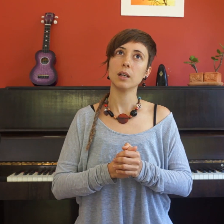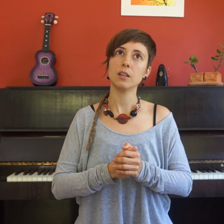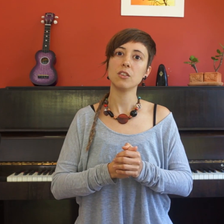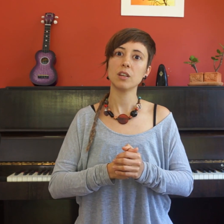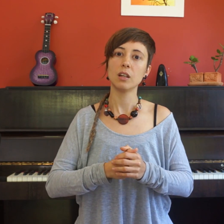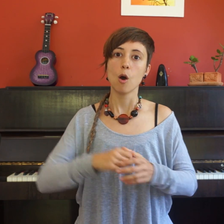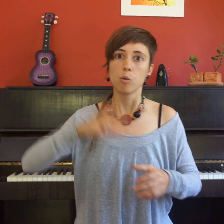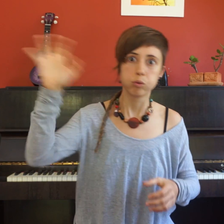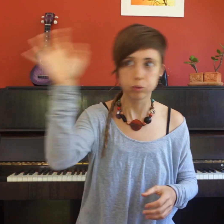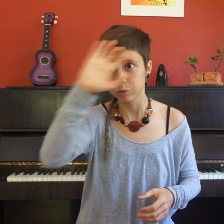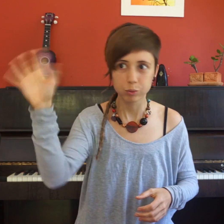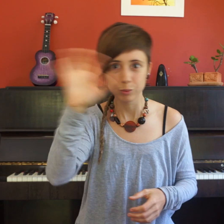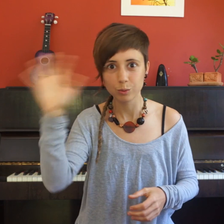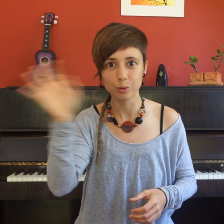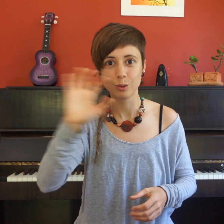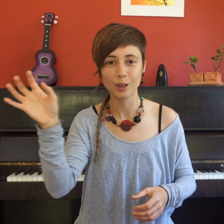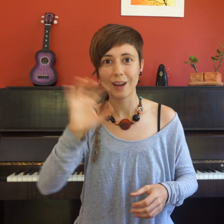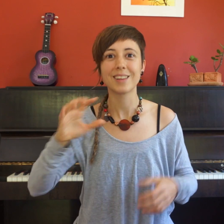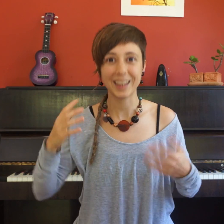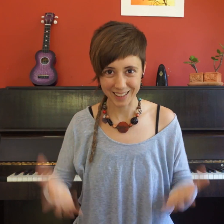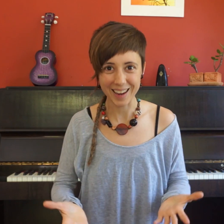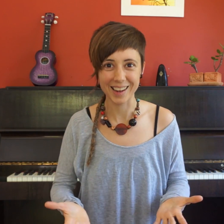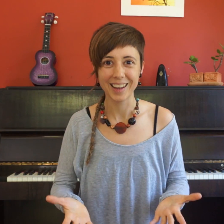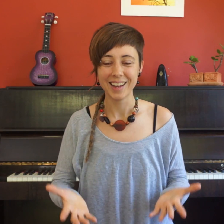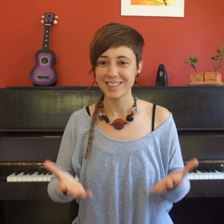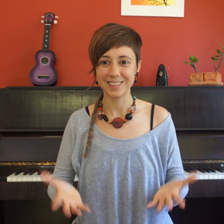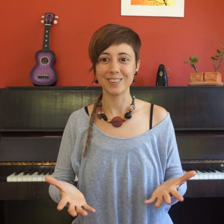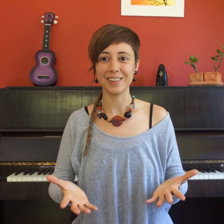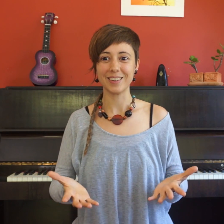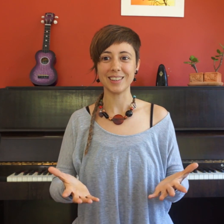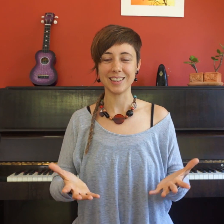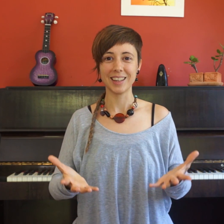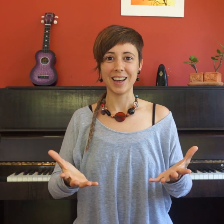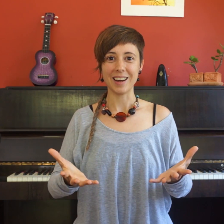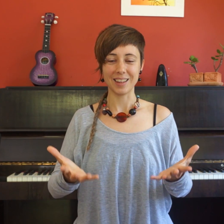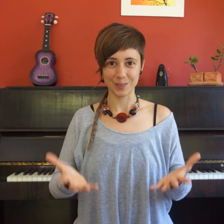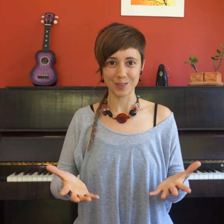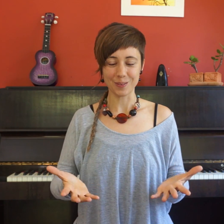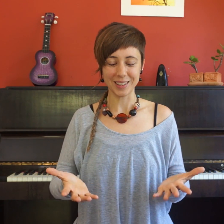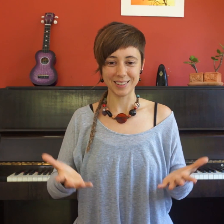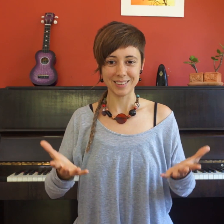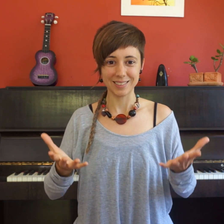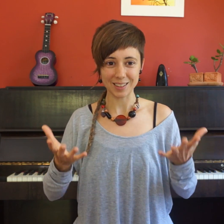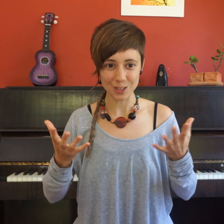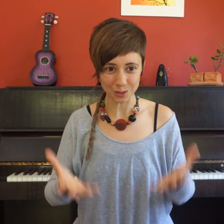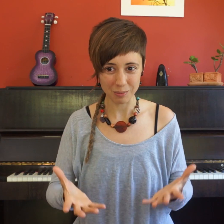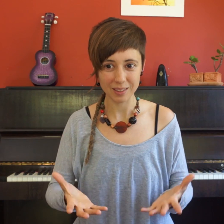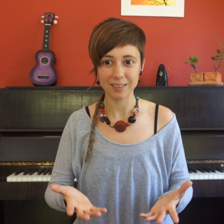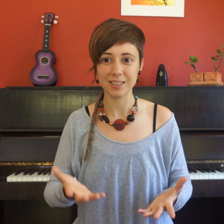and she said, I was like, yeah, she totally got it. That was the wind. That shows me that